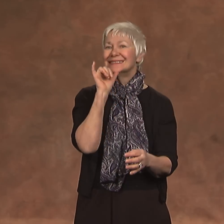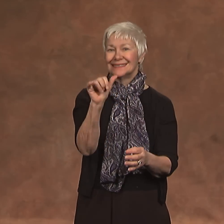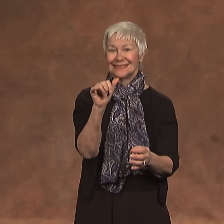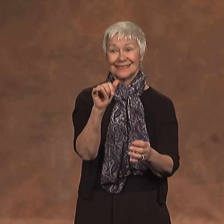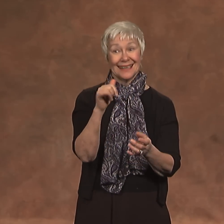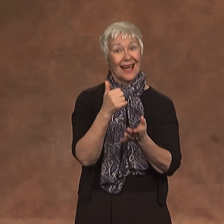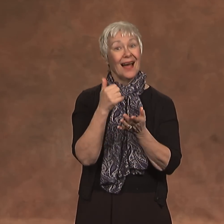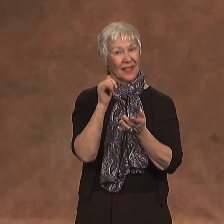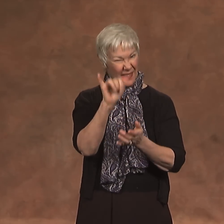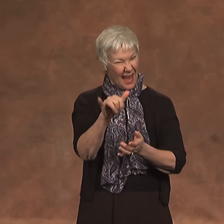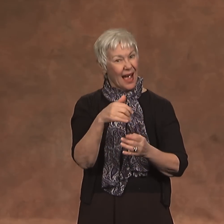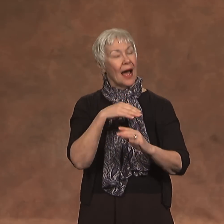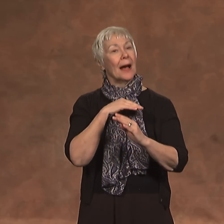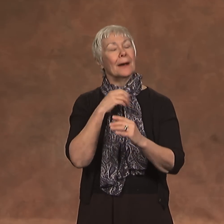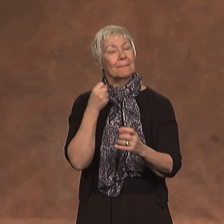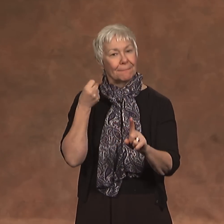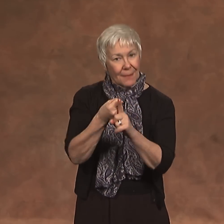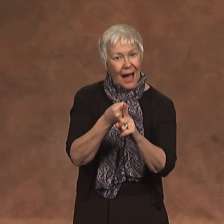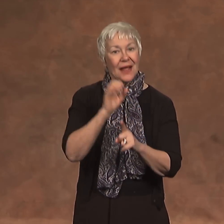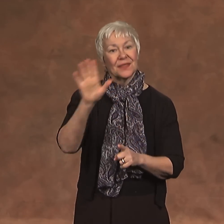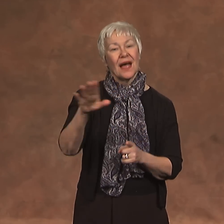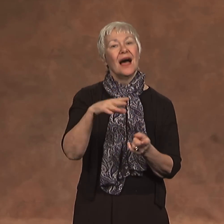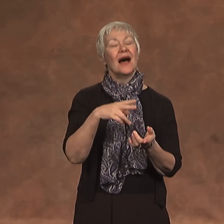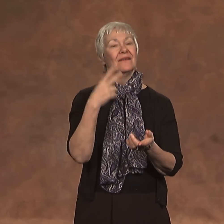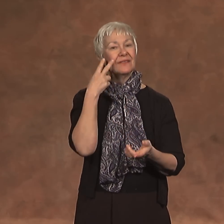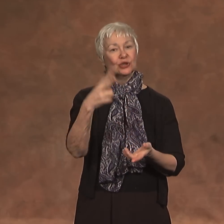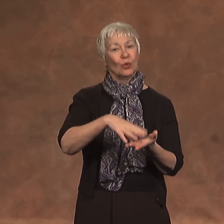to learn. And that has an impact on their visual learning.